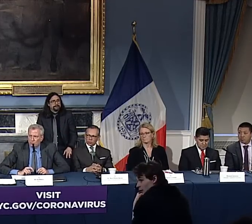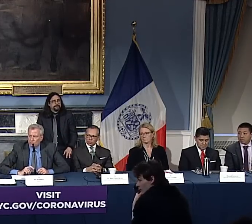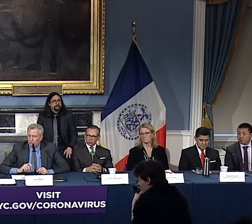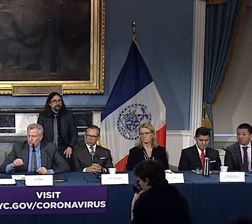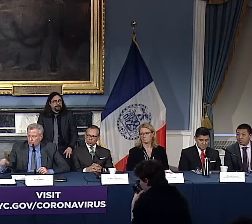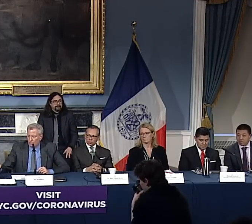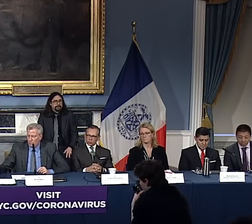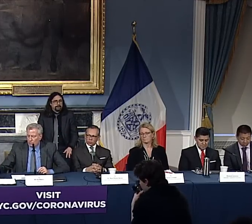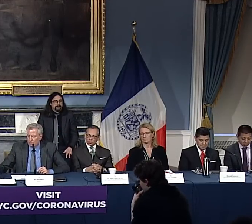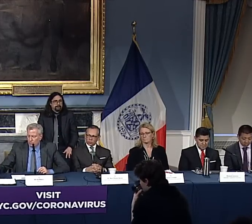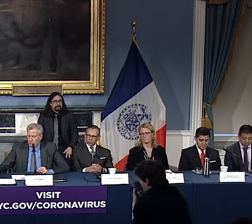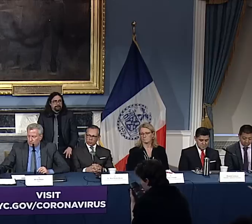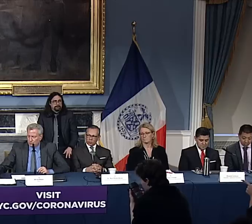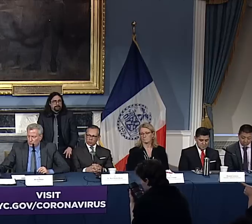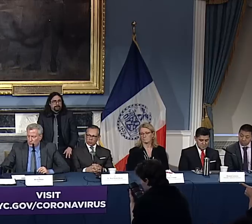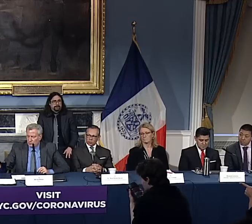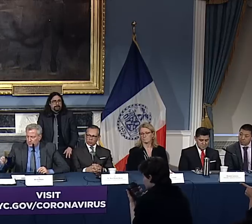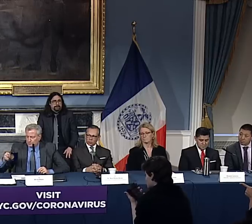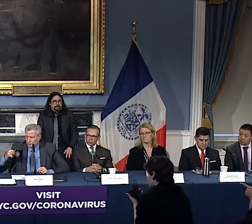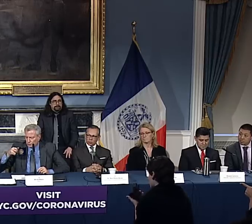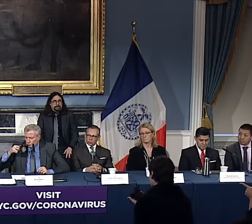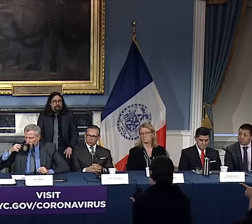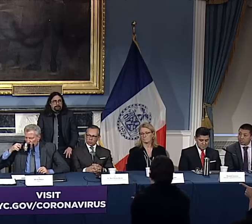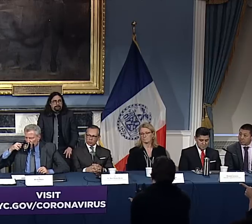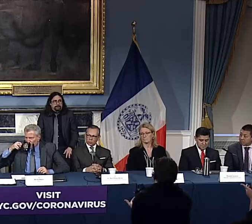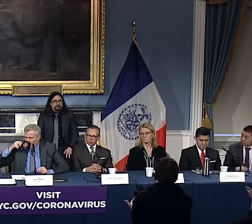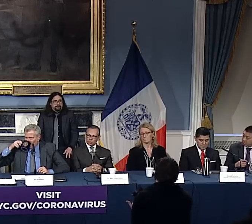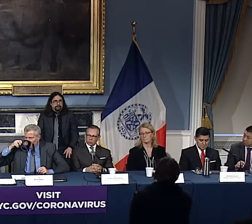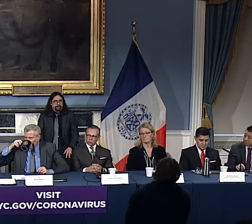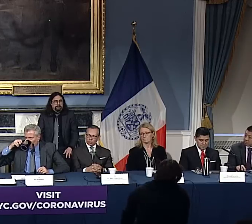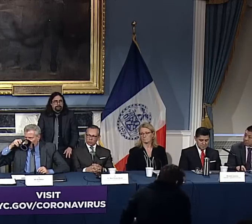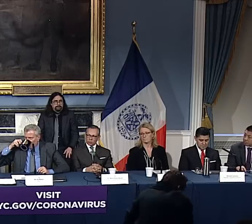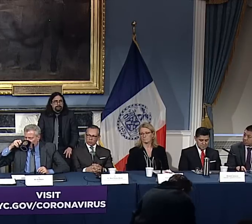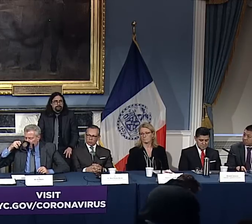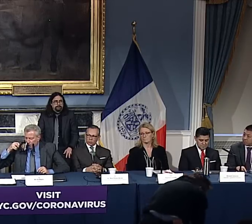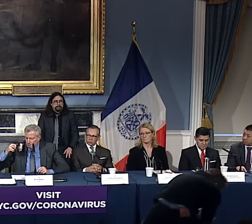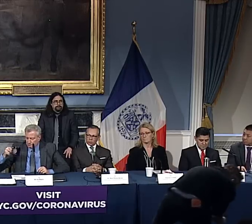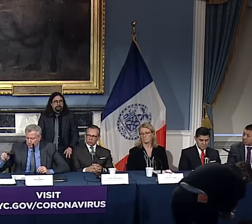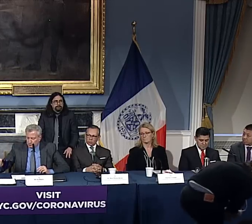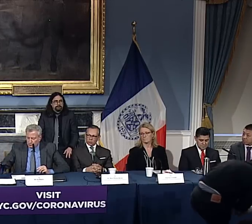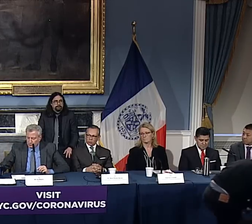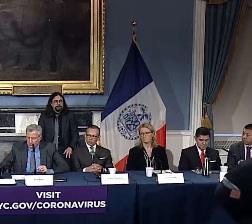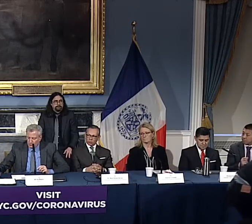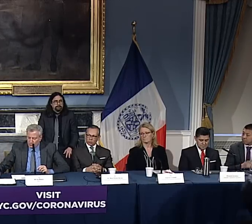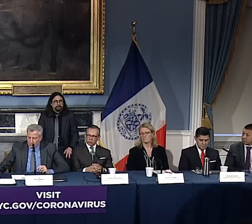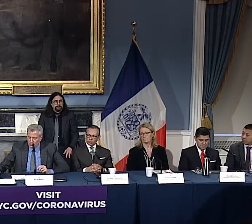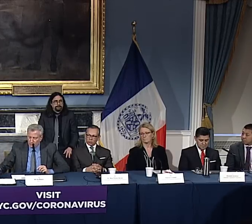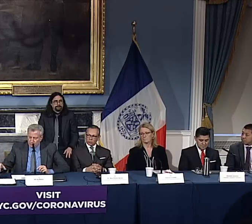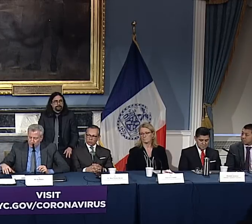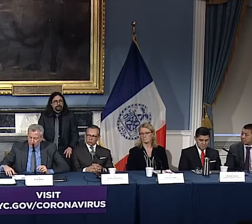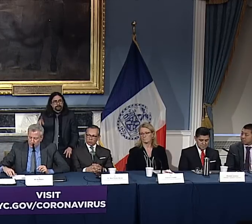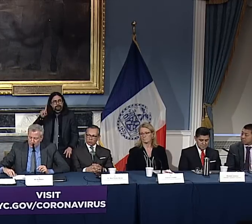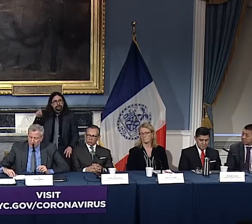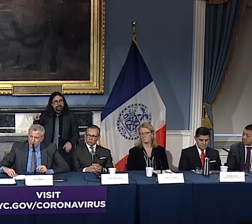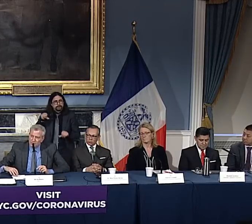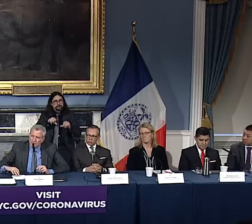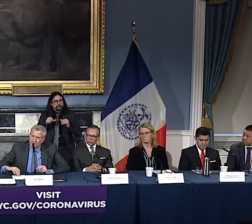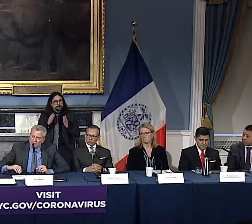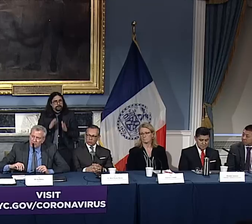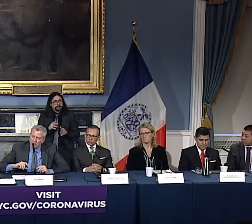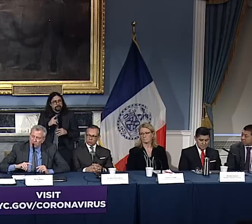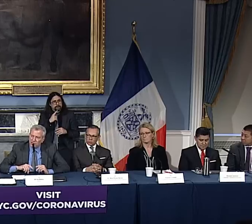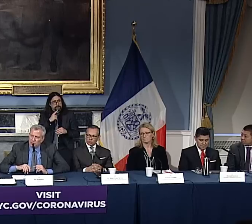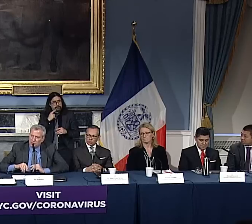board here, is there any indication that a change in temperature upward is going to in any way mitigate the spread